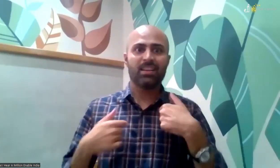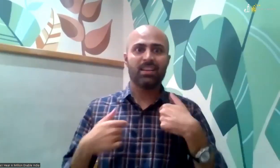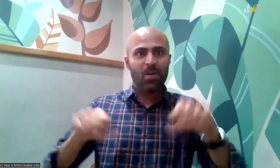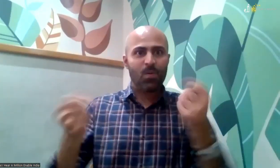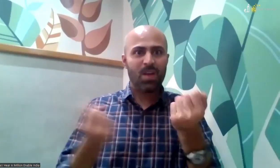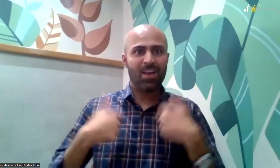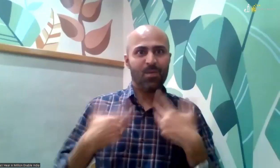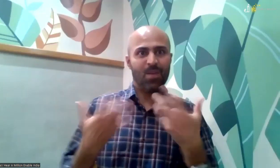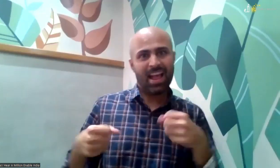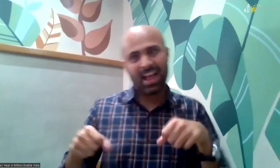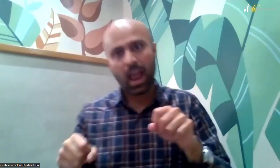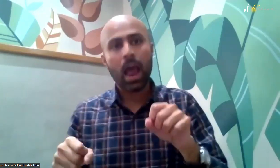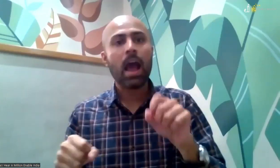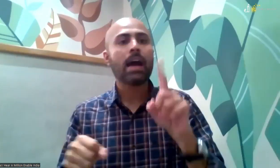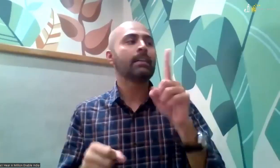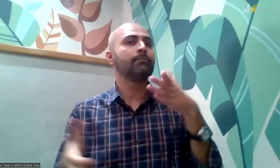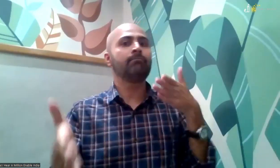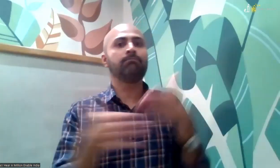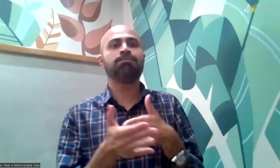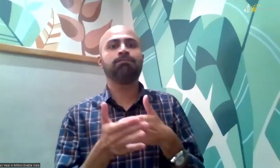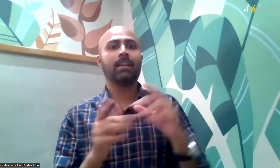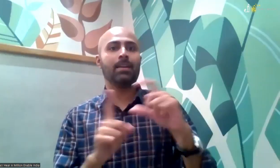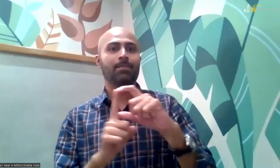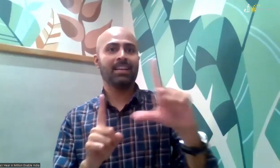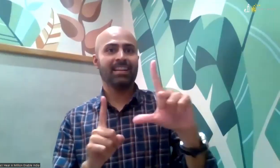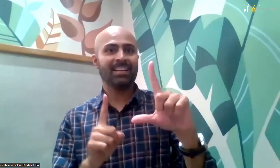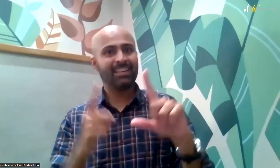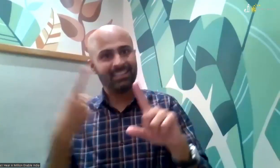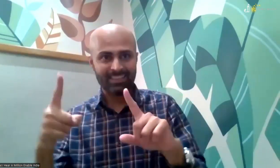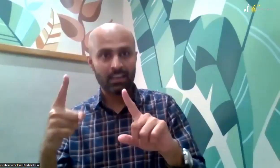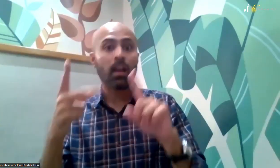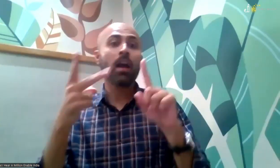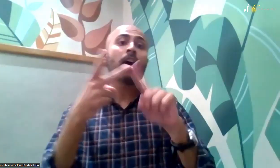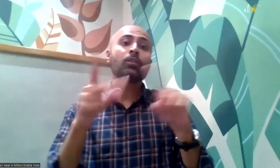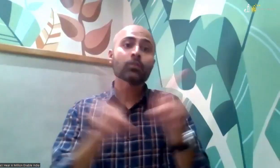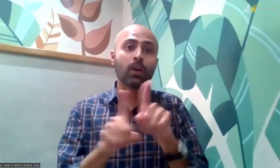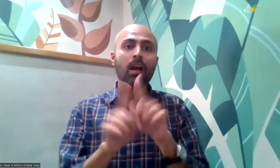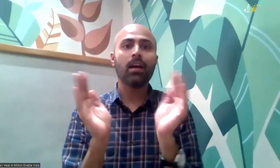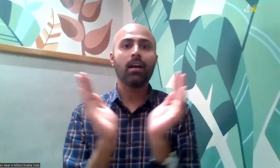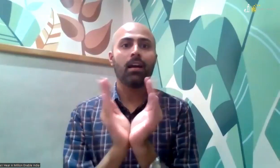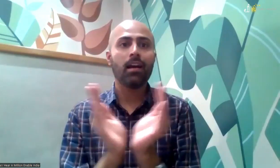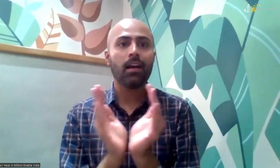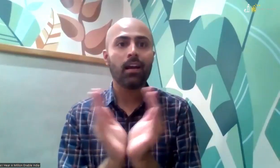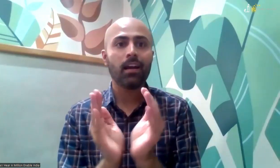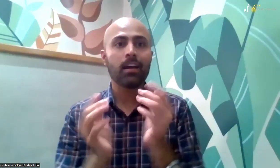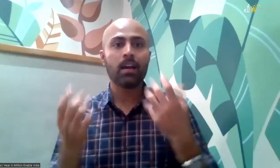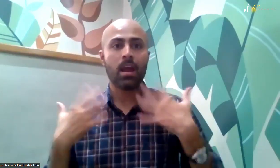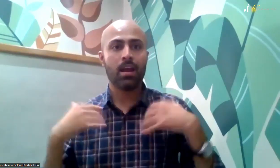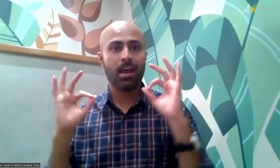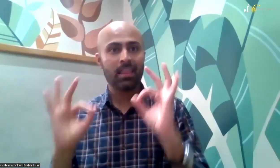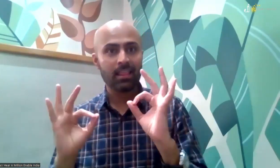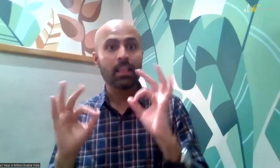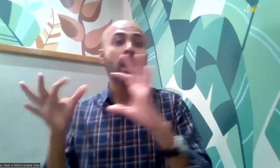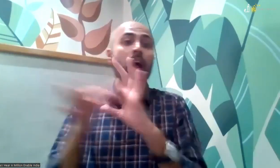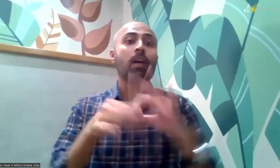There are a lot of deaf people in India who would like to get the driving license, but they are stuck. They are not able to get